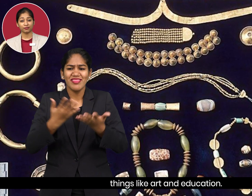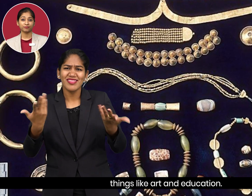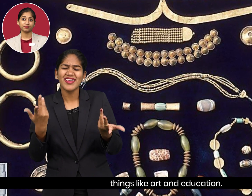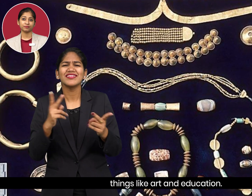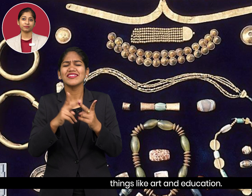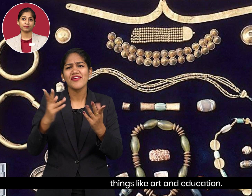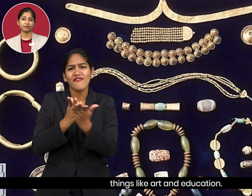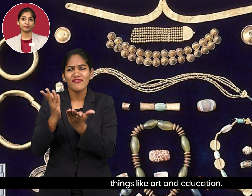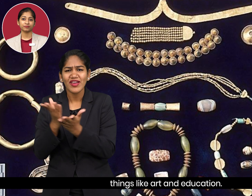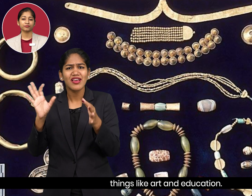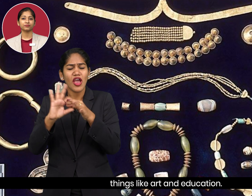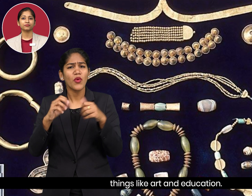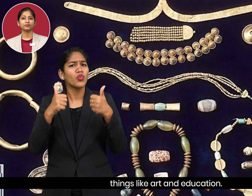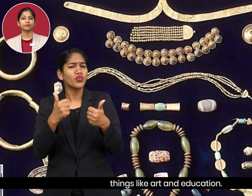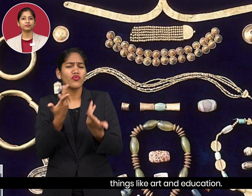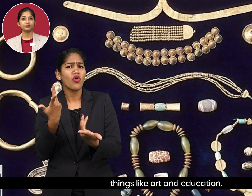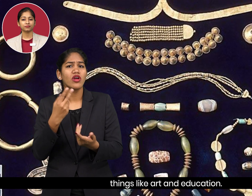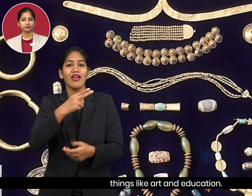education.